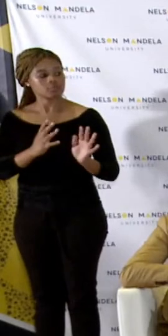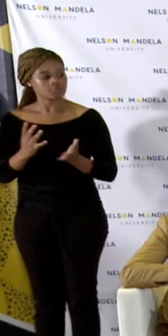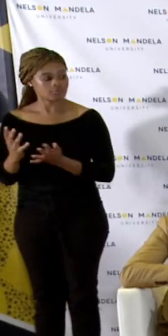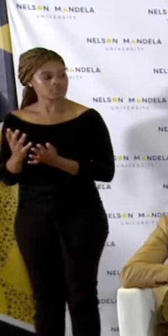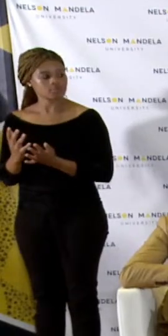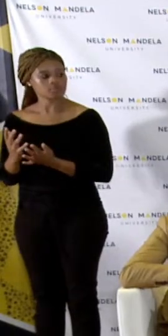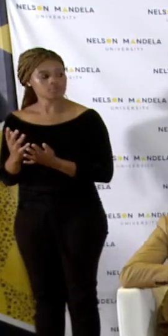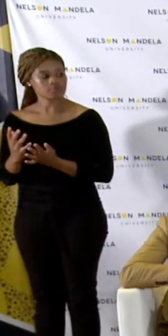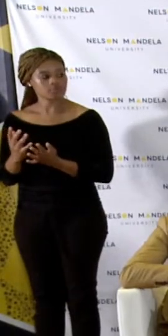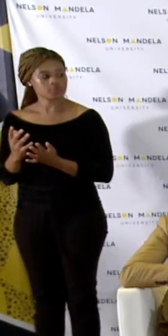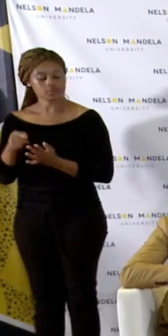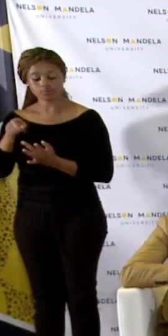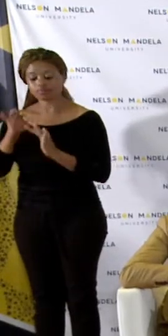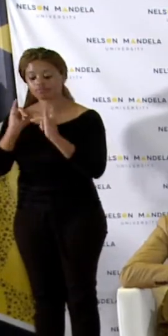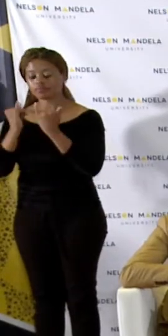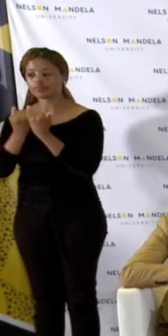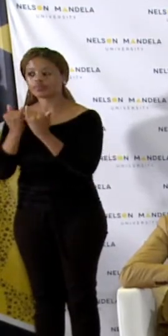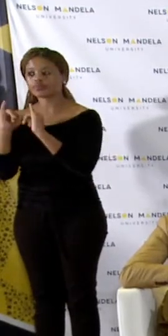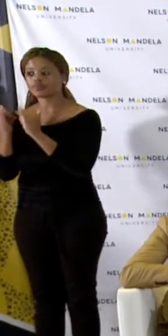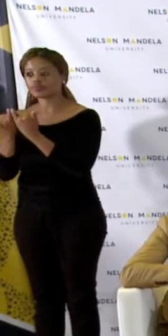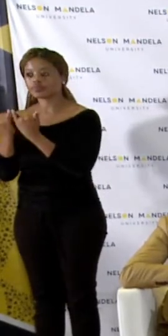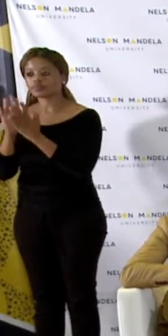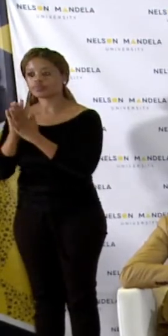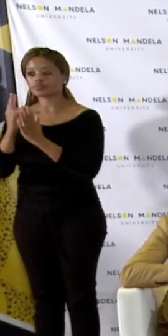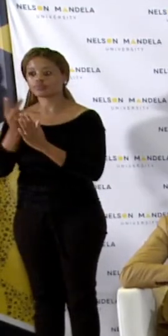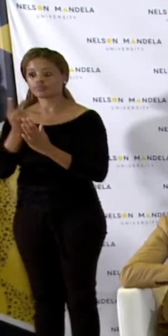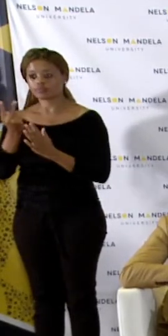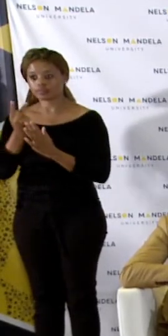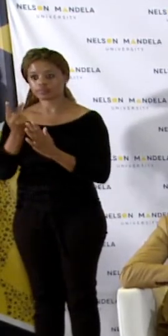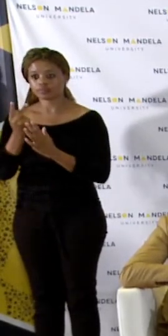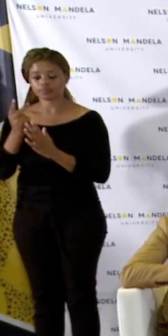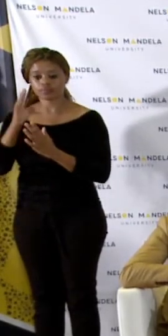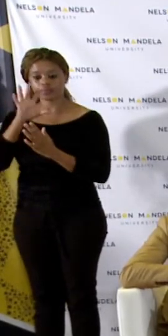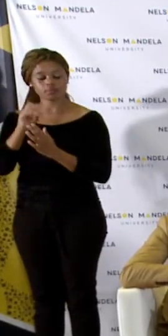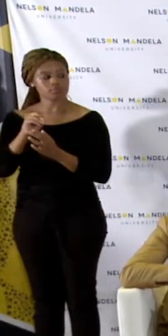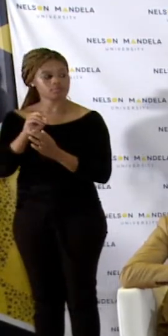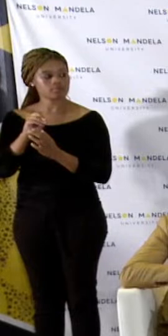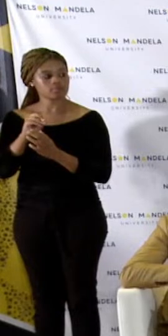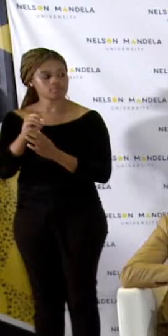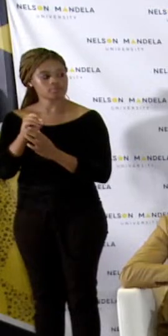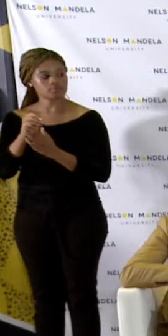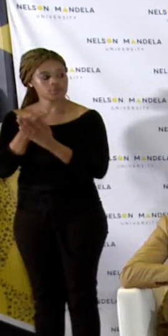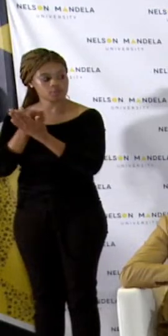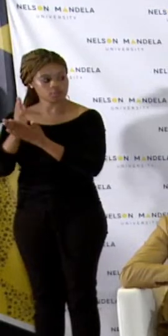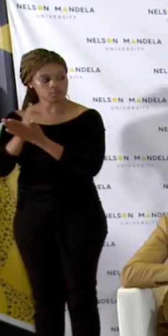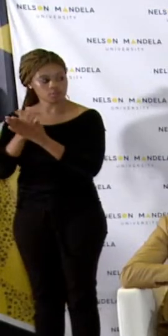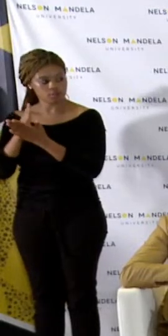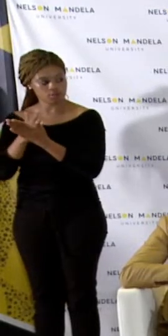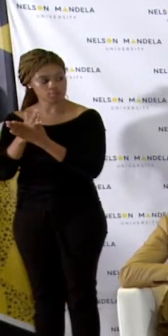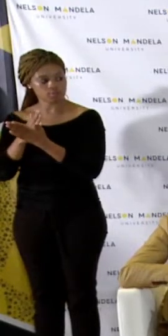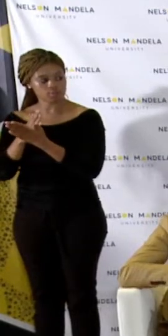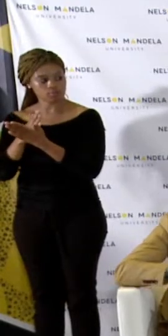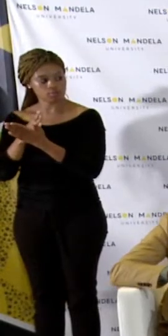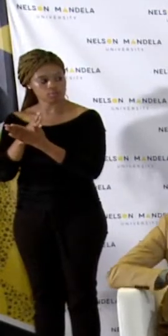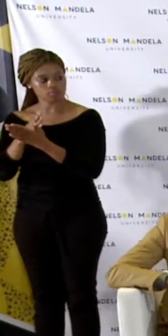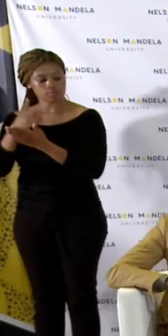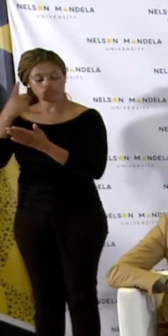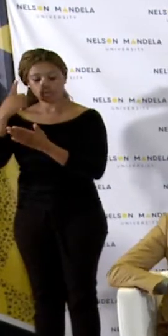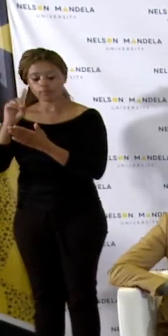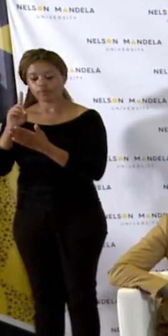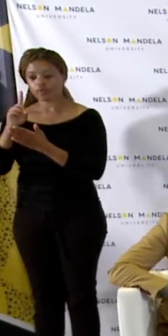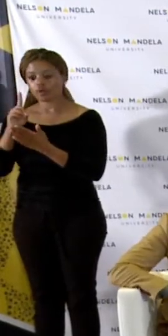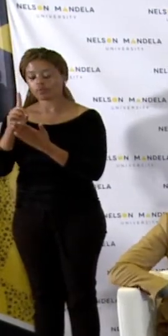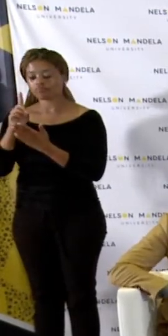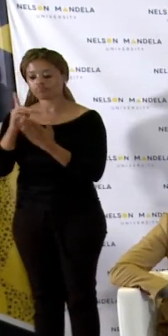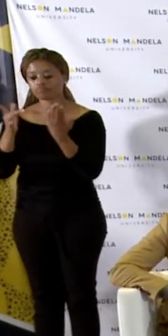how these companies, who also have a disproportionate share of digital